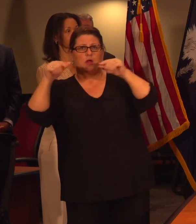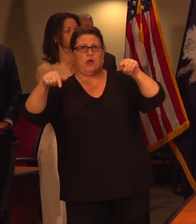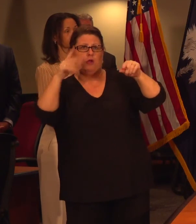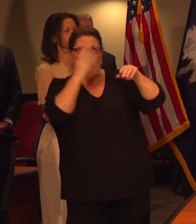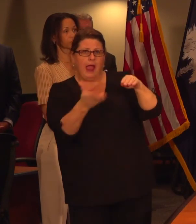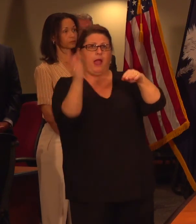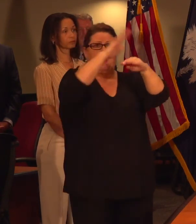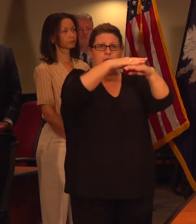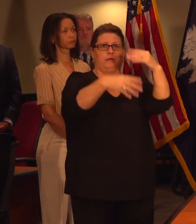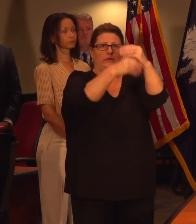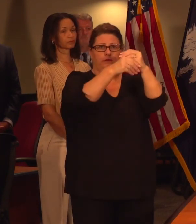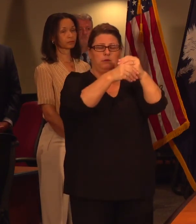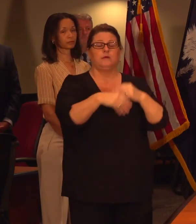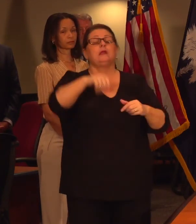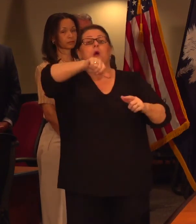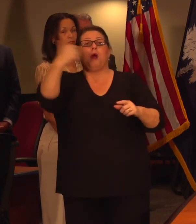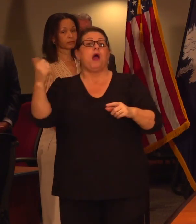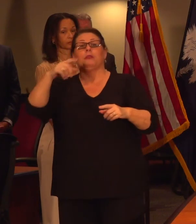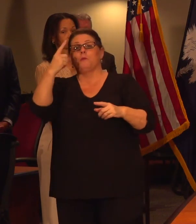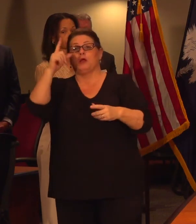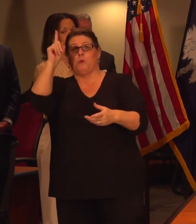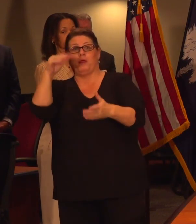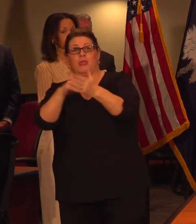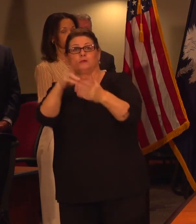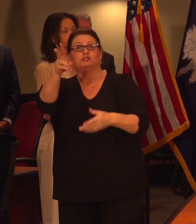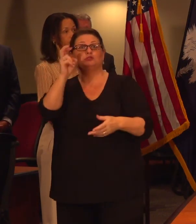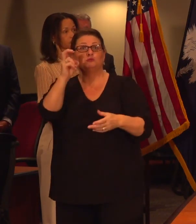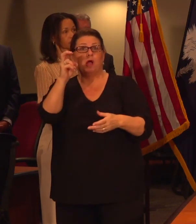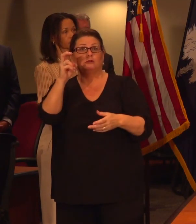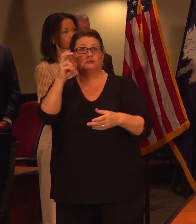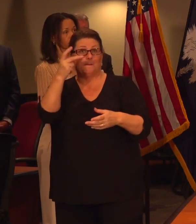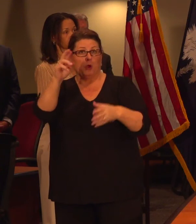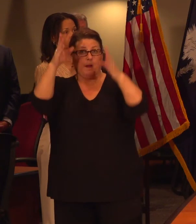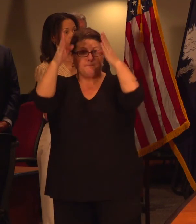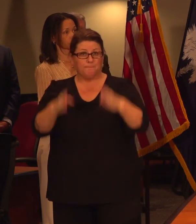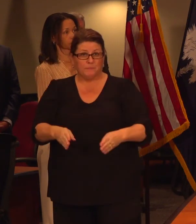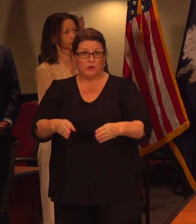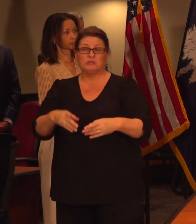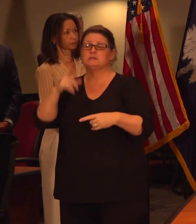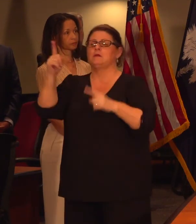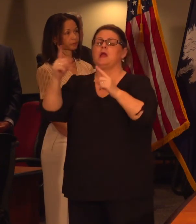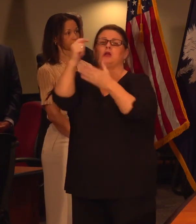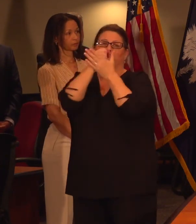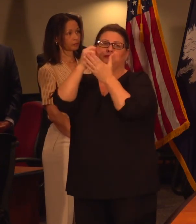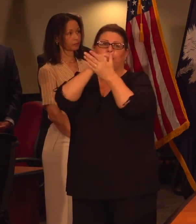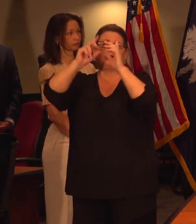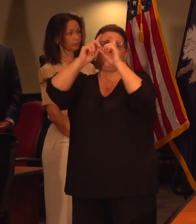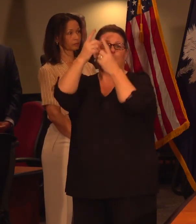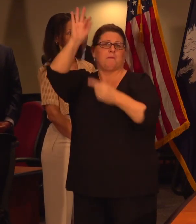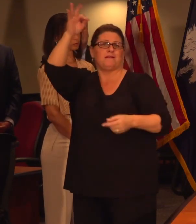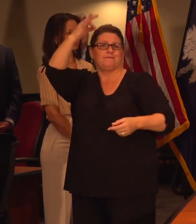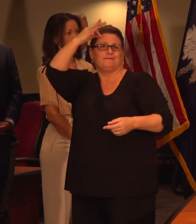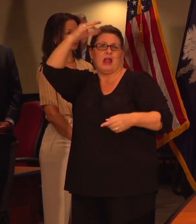the $1,200 per person, that is automatic under from the Treasury Department, but you